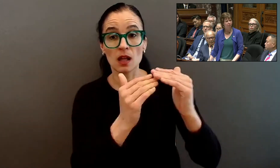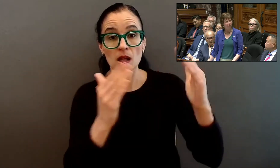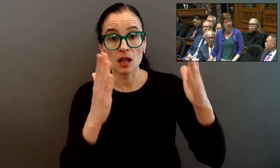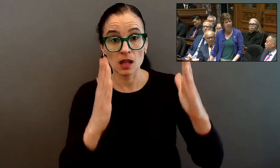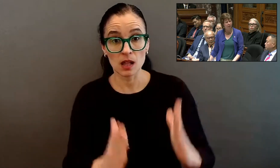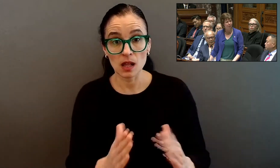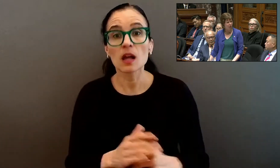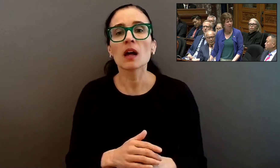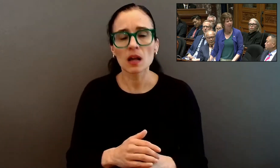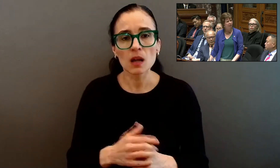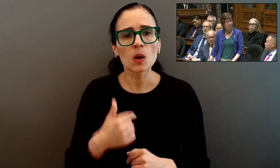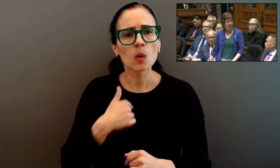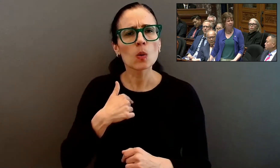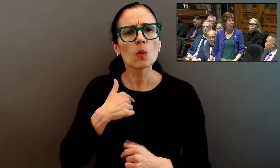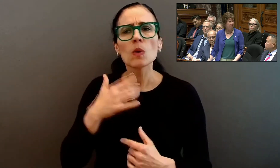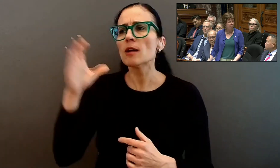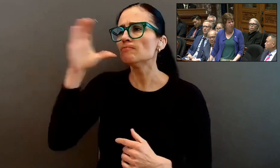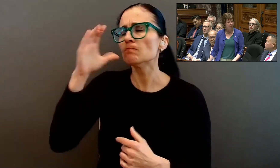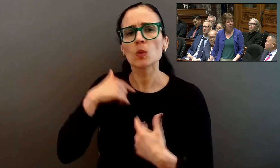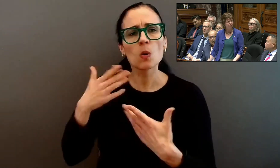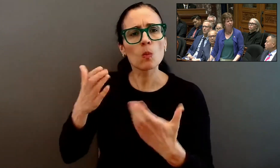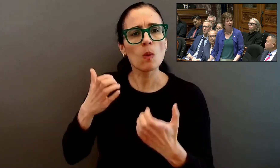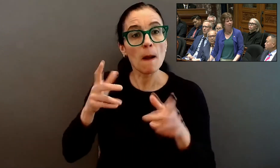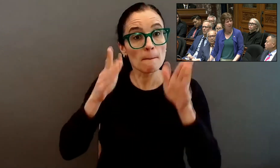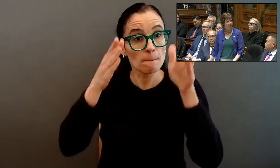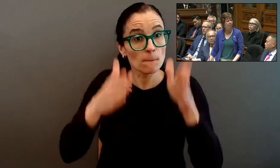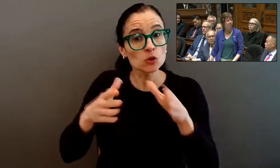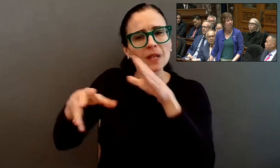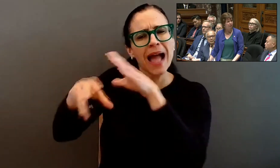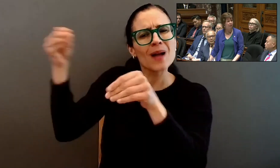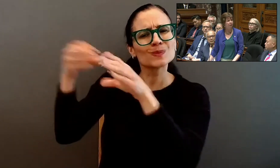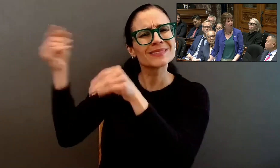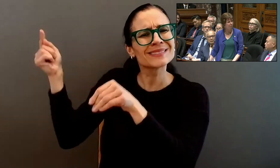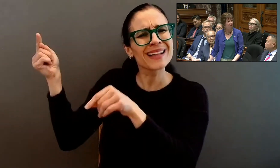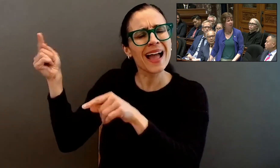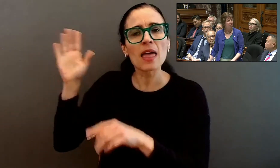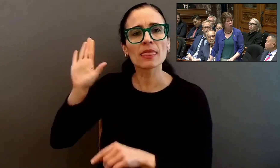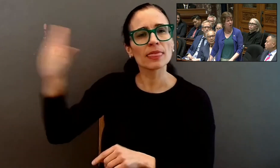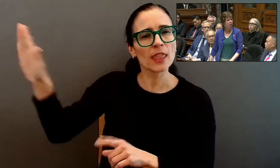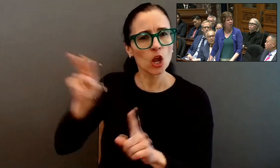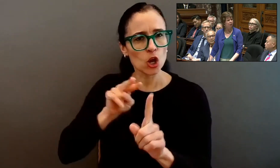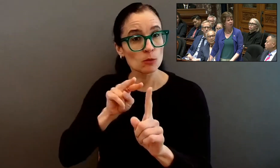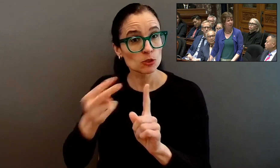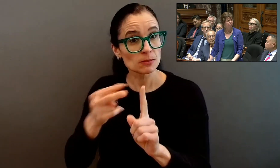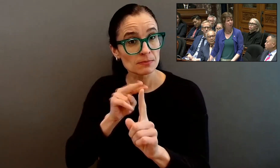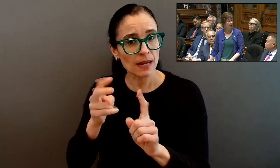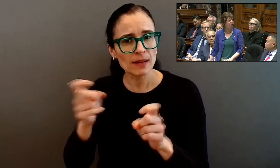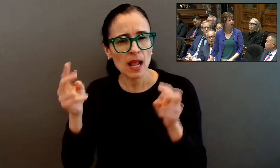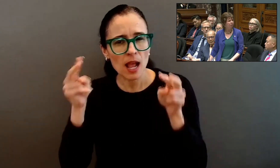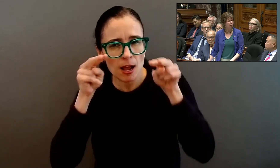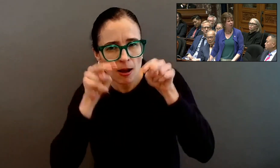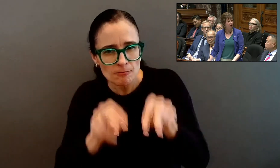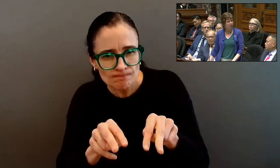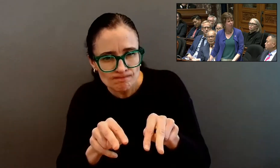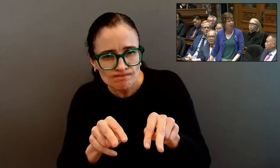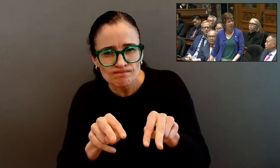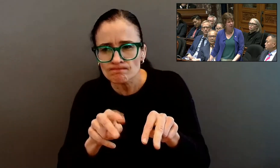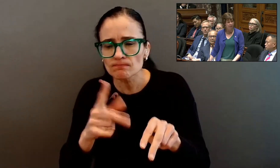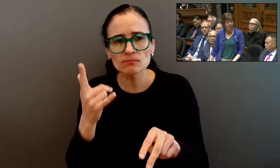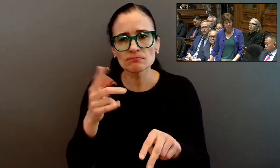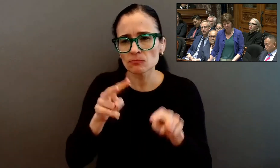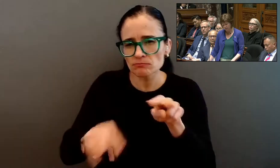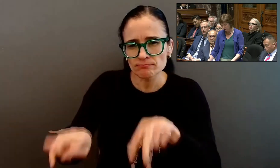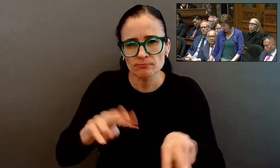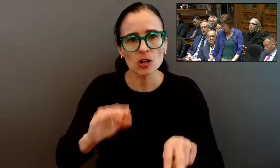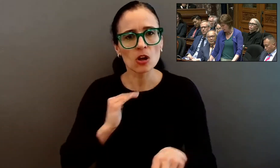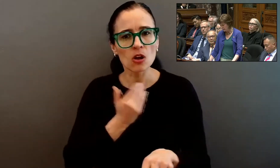service delivery, and especially to have an outside perspective on the kind of systemic changes that we might have overlooked to an area